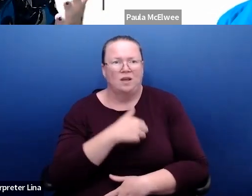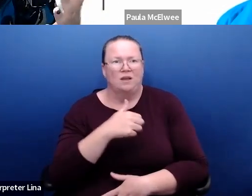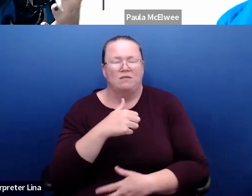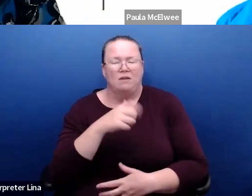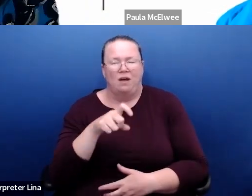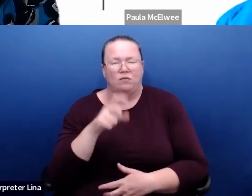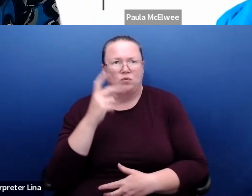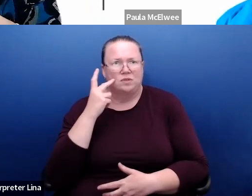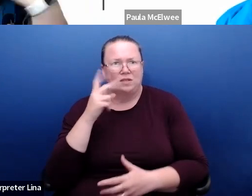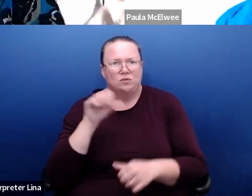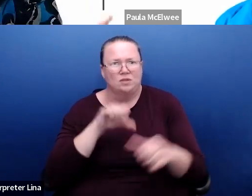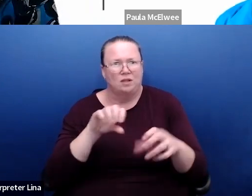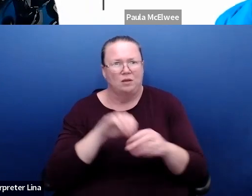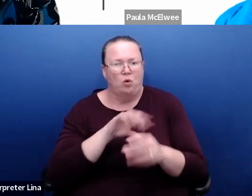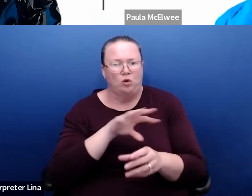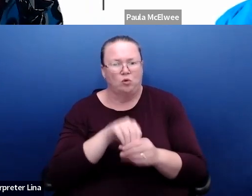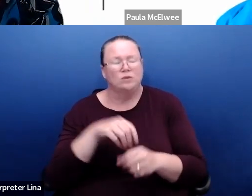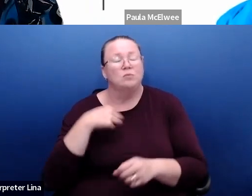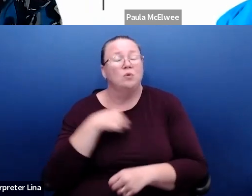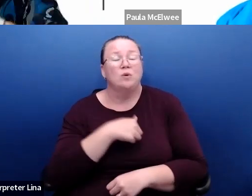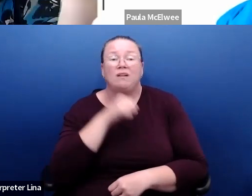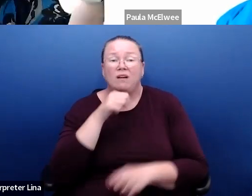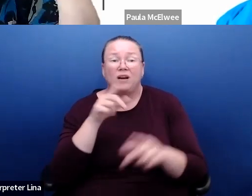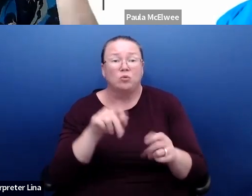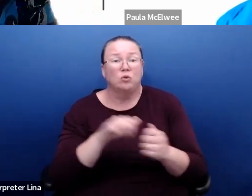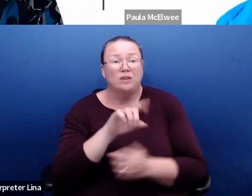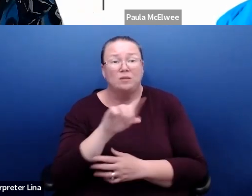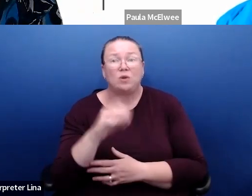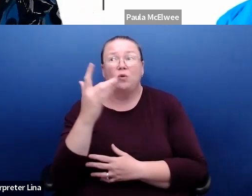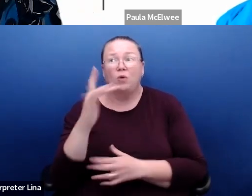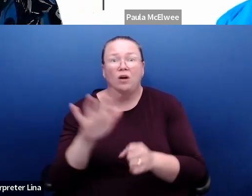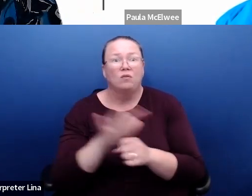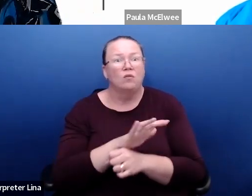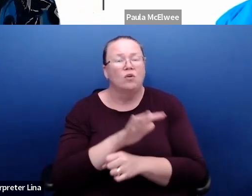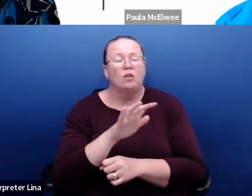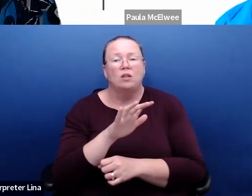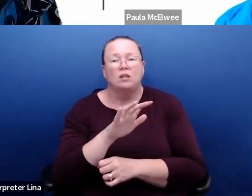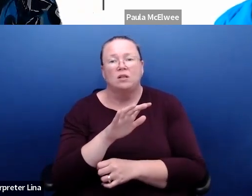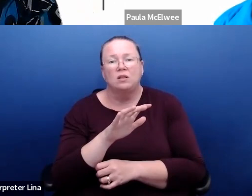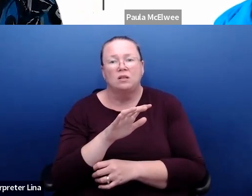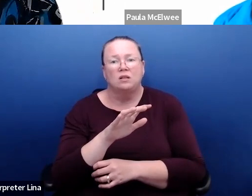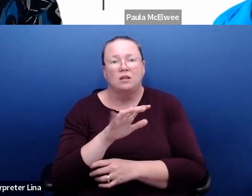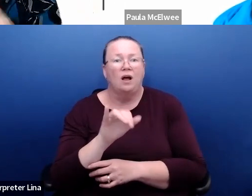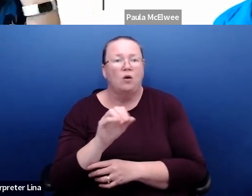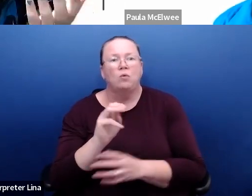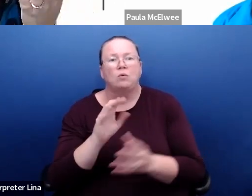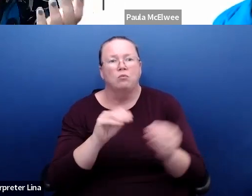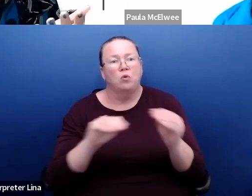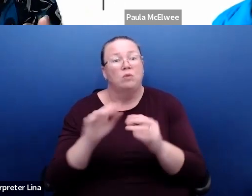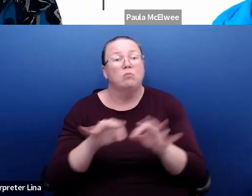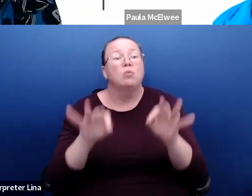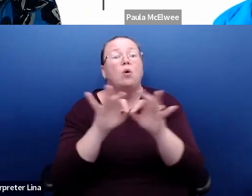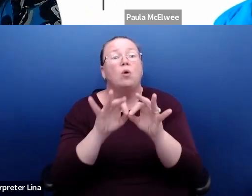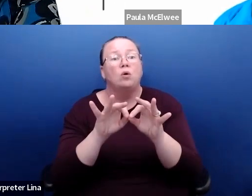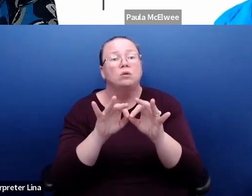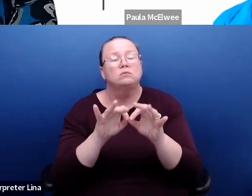inclusive when we weren't a person with a disability. That's why our whole IL movement is critical. Yeah. Address the